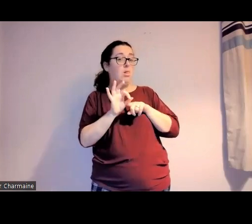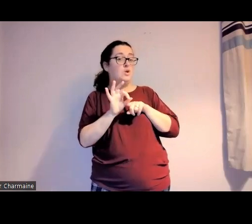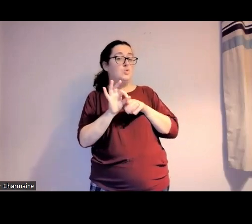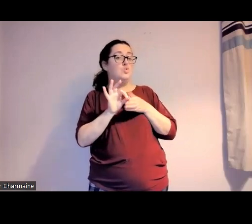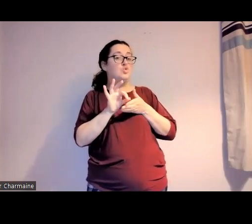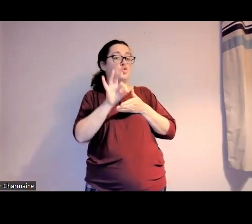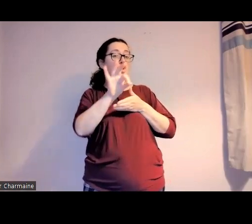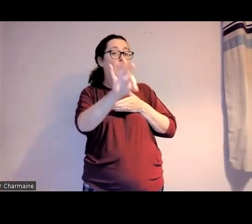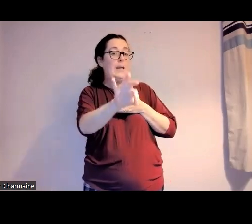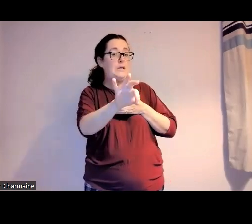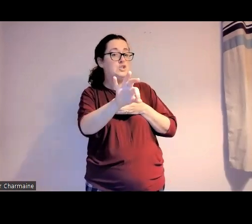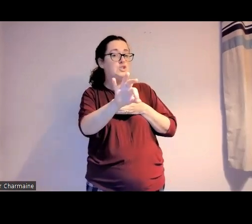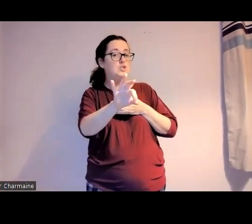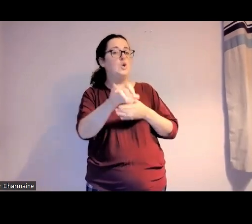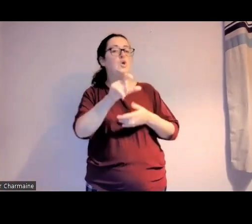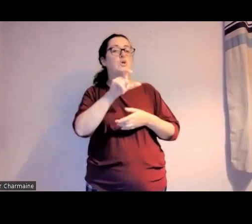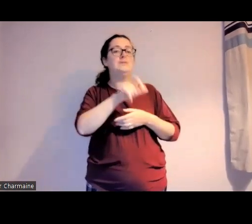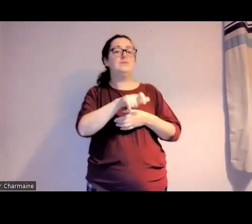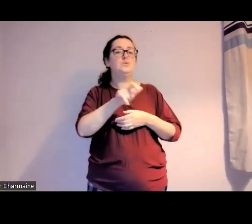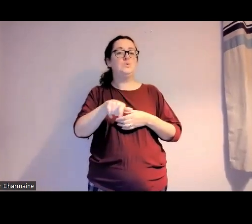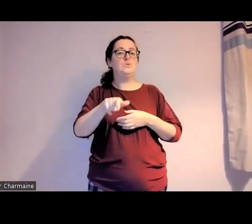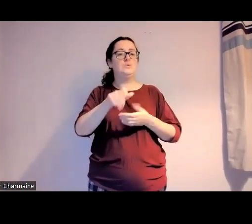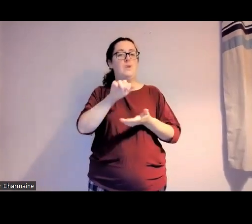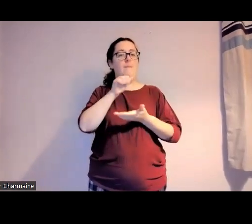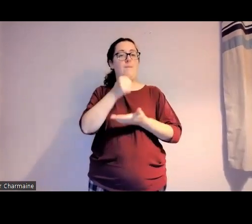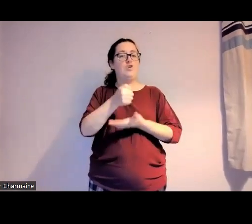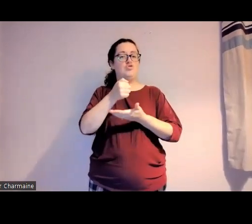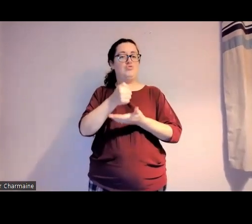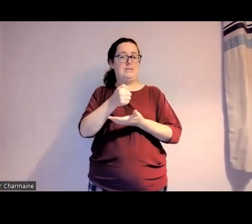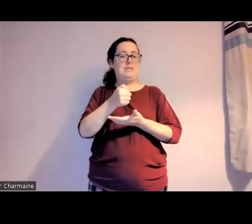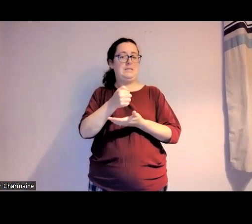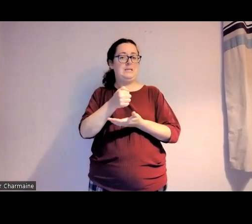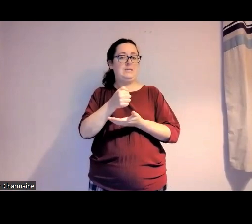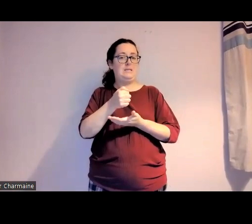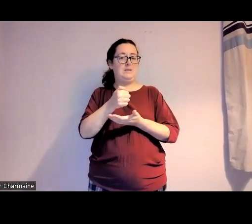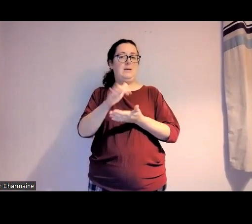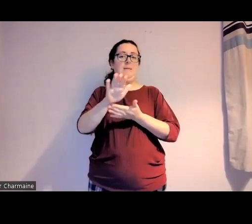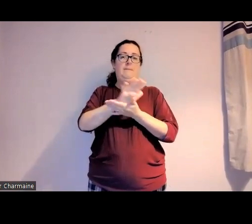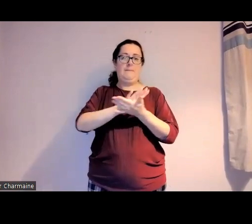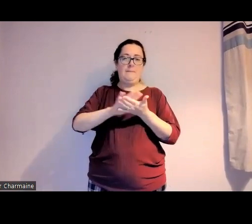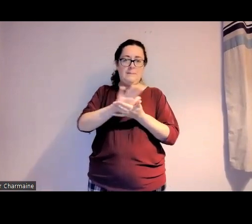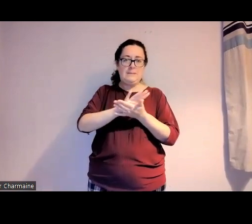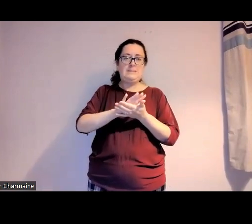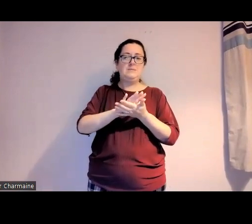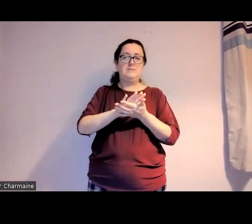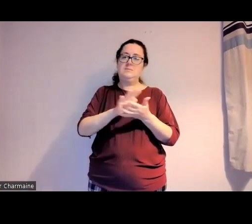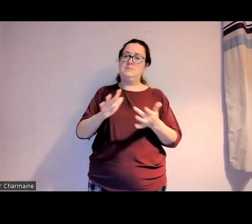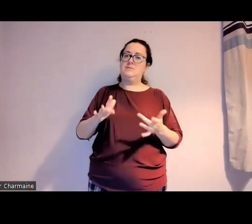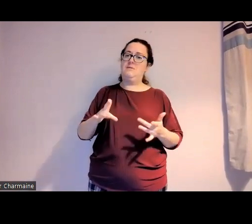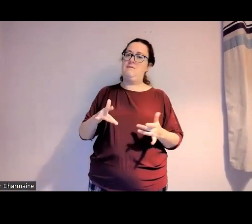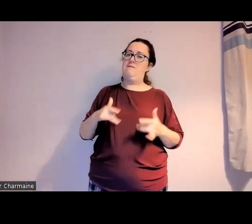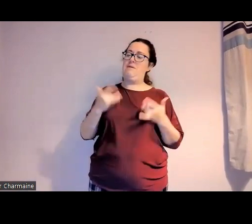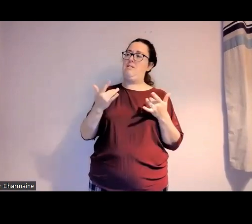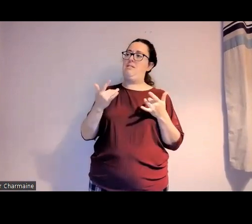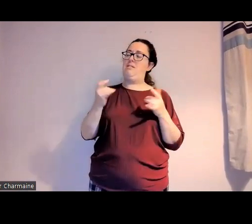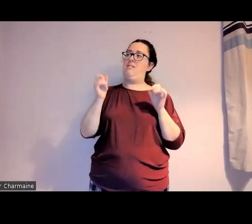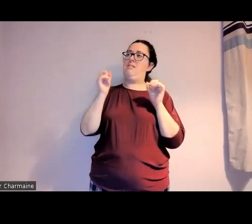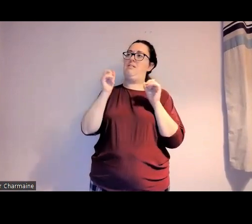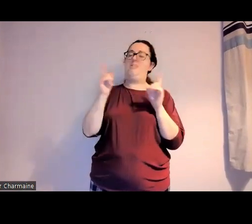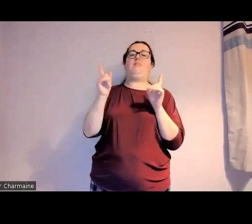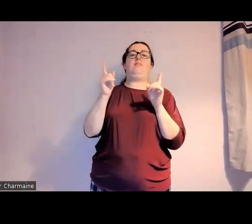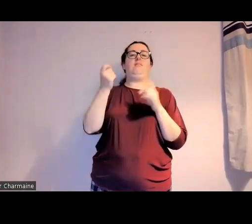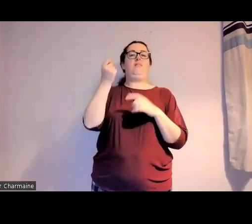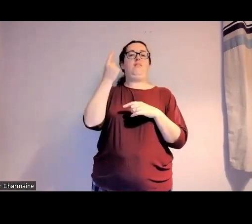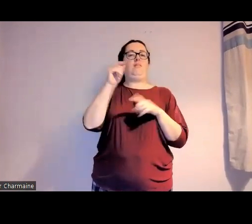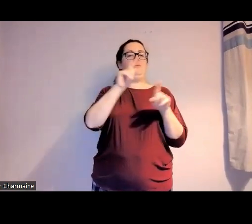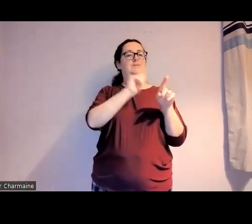Lit Student Bursary so that everyone can get a glimpse of the courses that City Lit offers and a